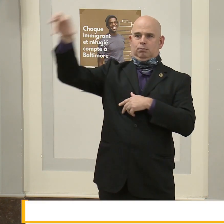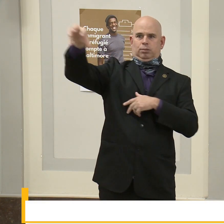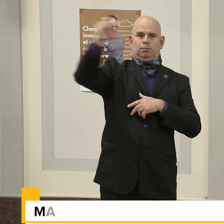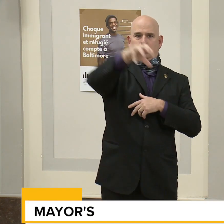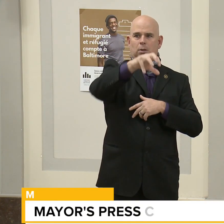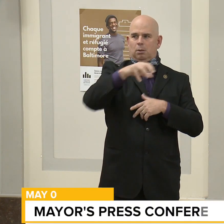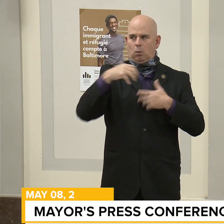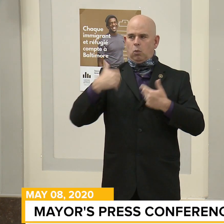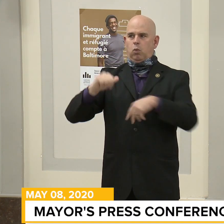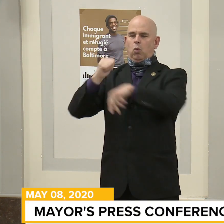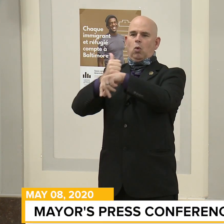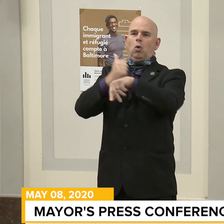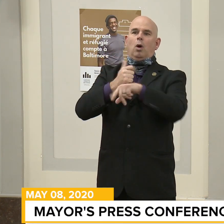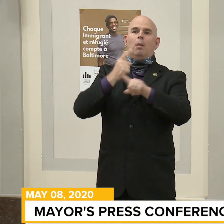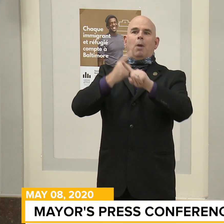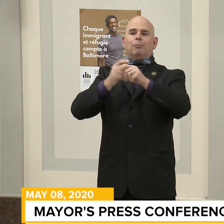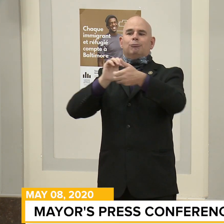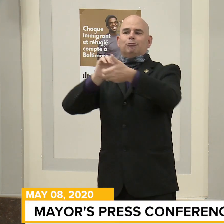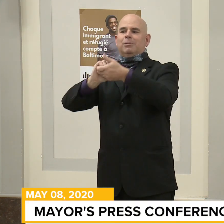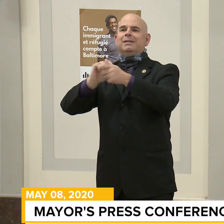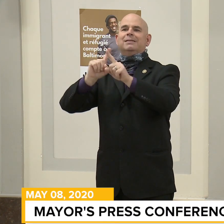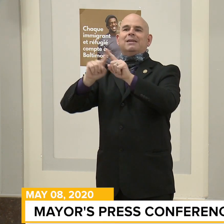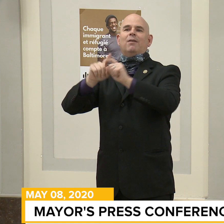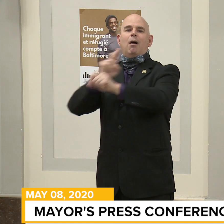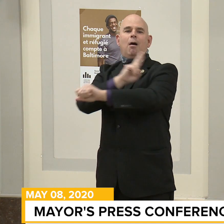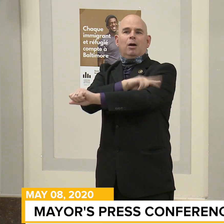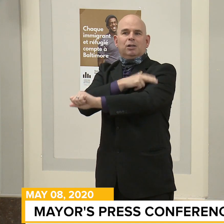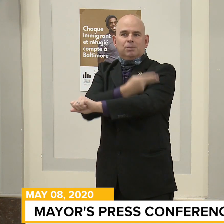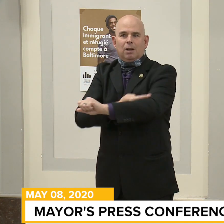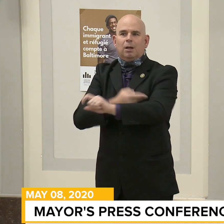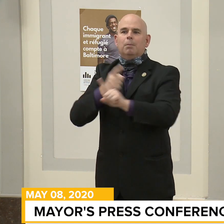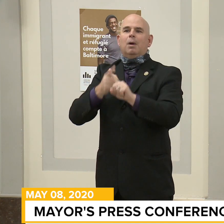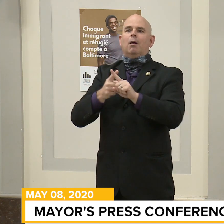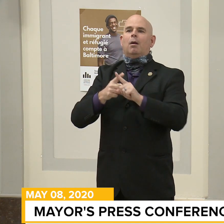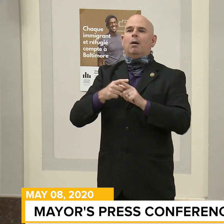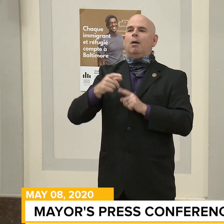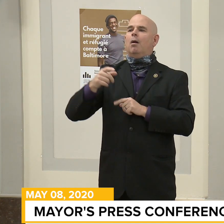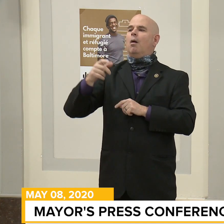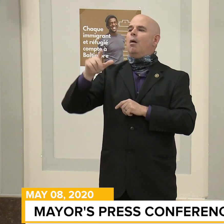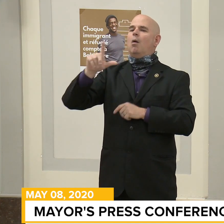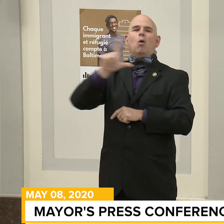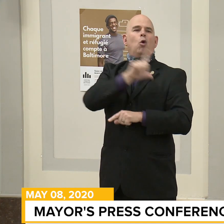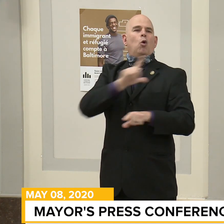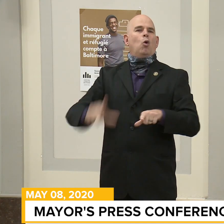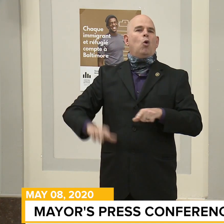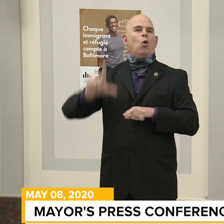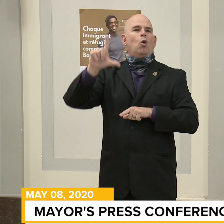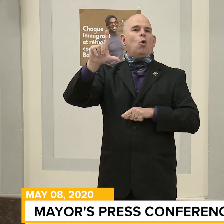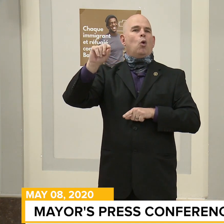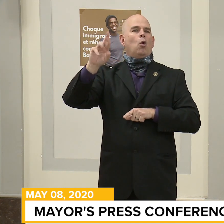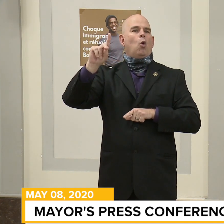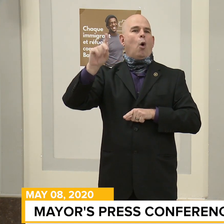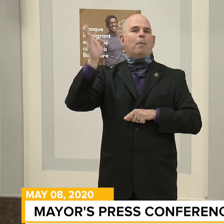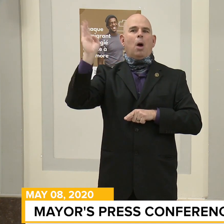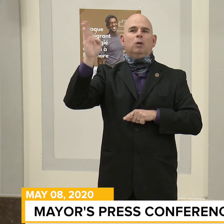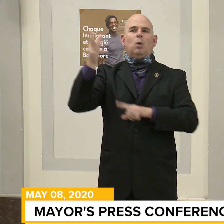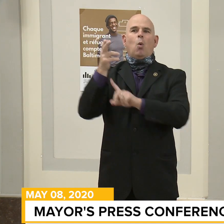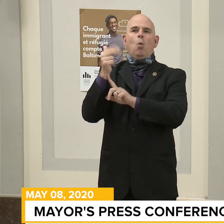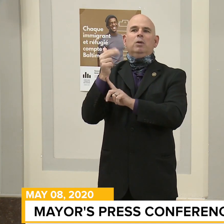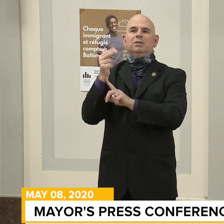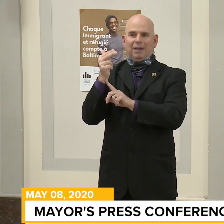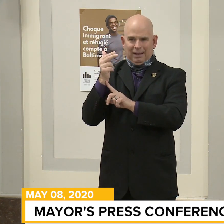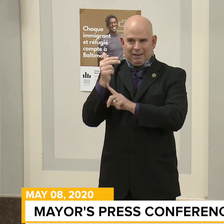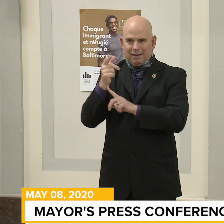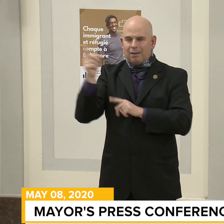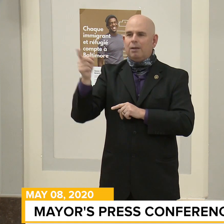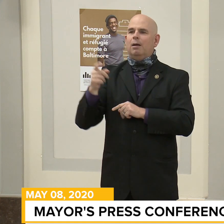Baltimore Hotel, which will provide triage, respite, and isolation services to individuals with moderate or